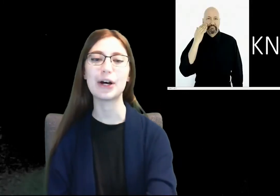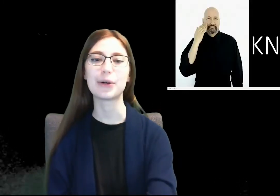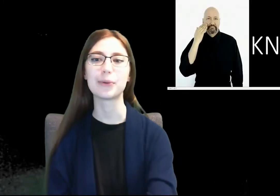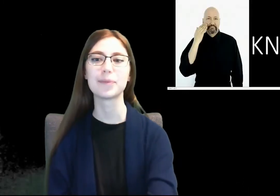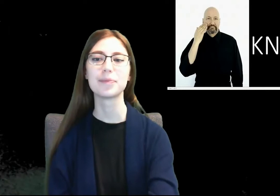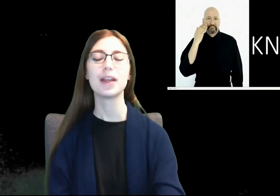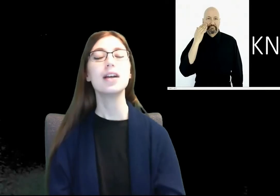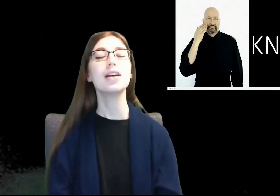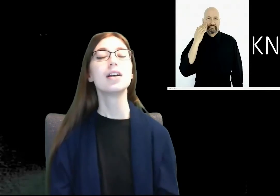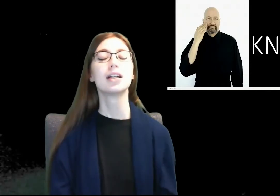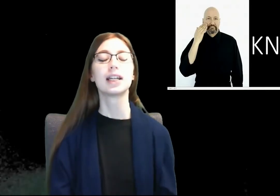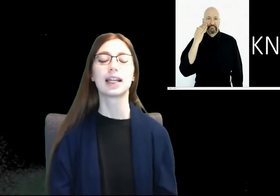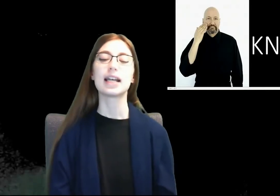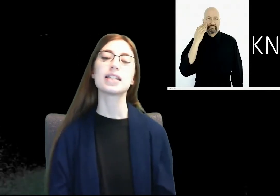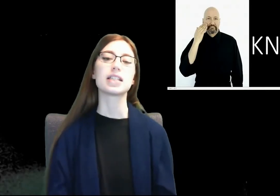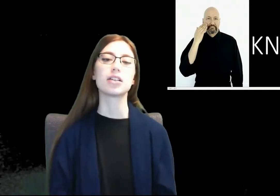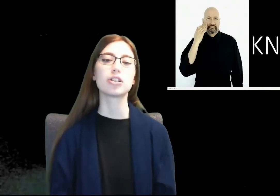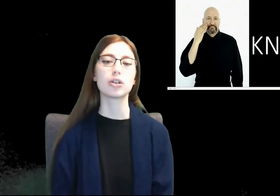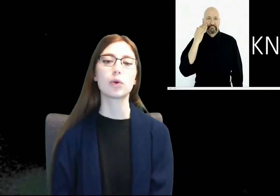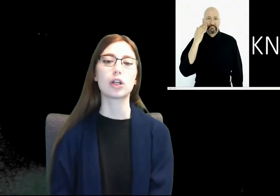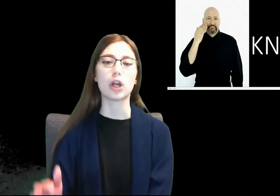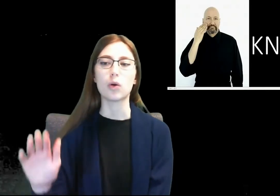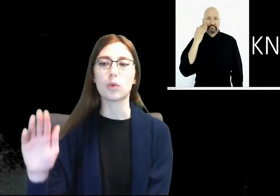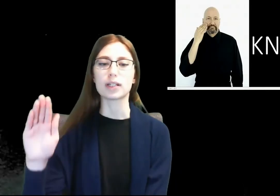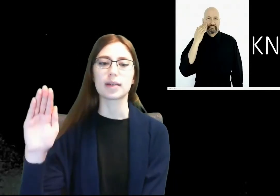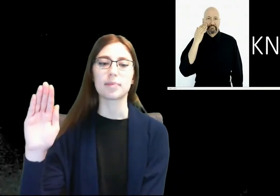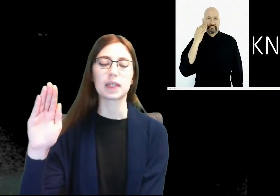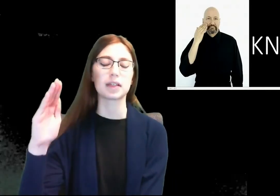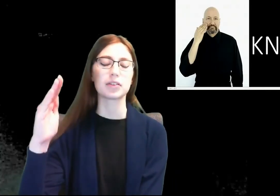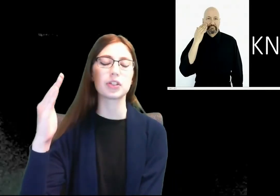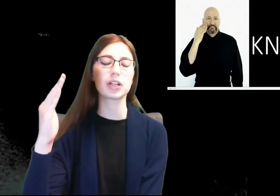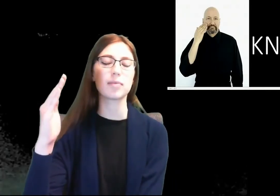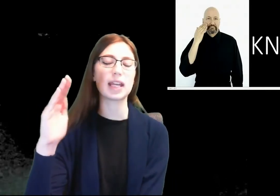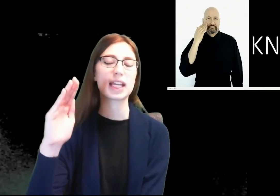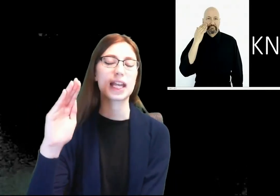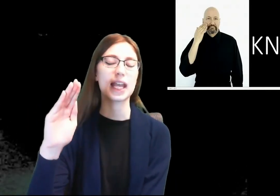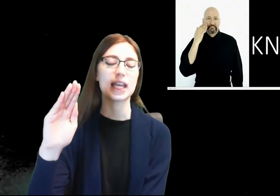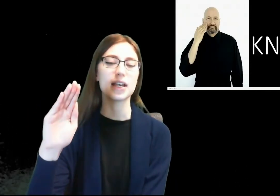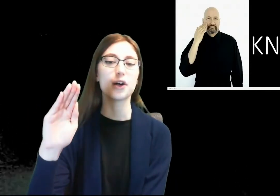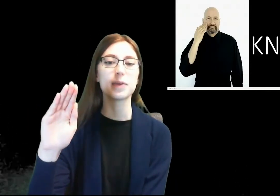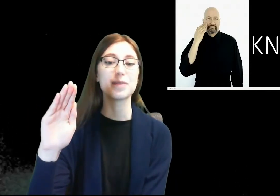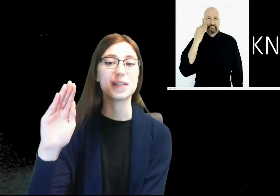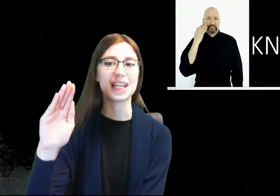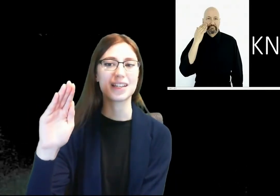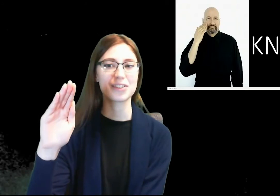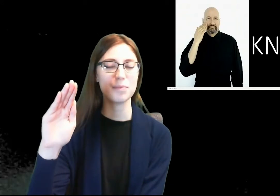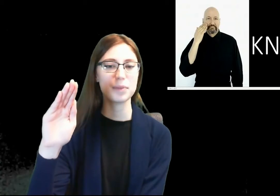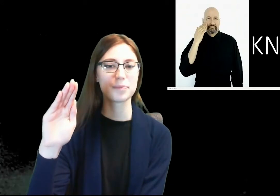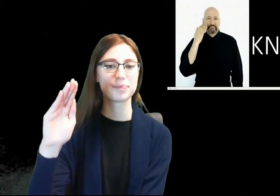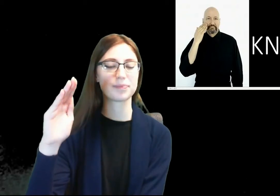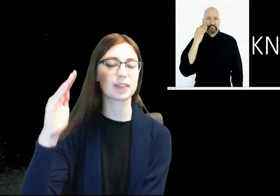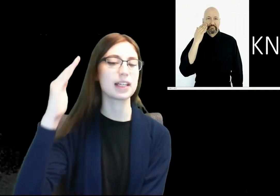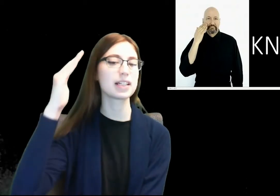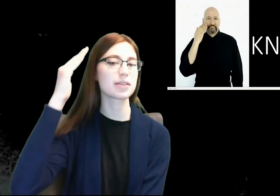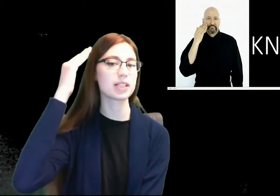Know. As in to know something. So you're going to make a open B handshake, and it is going to